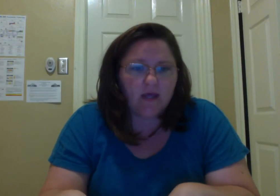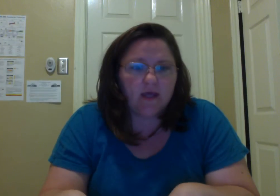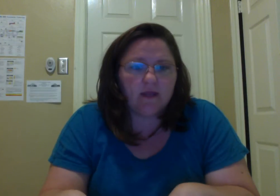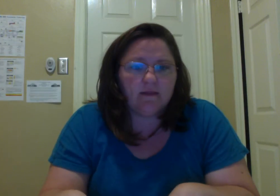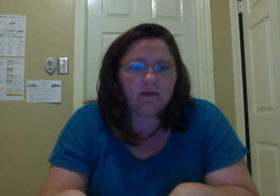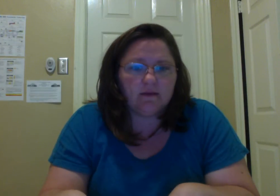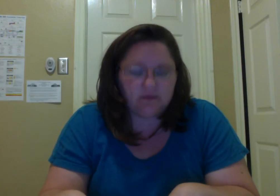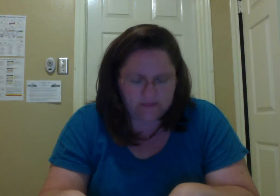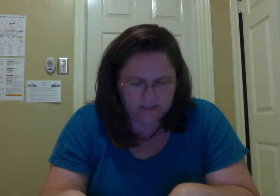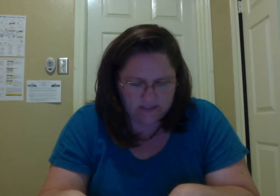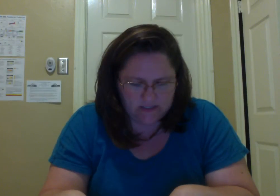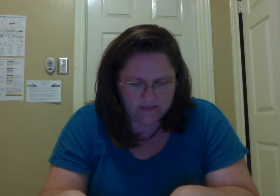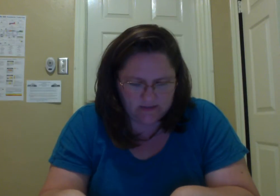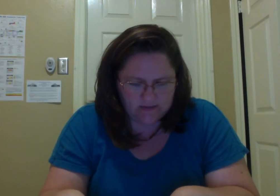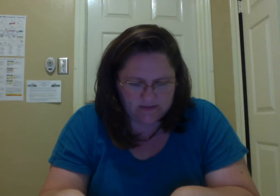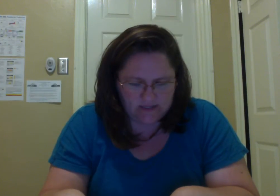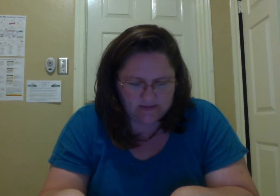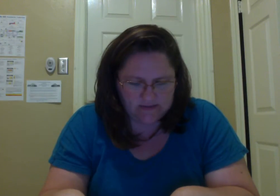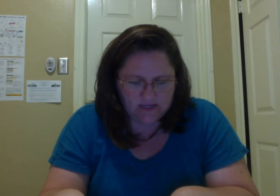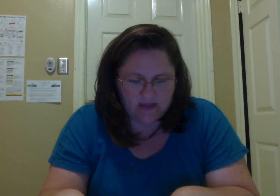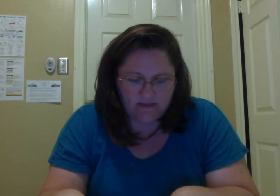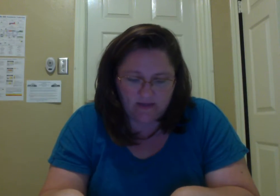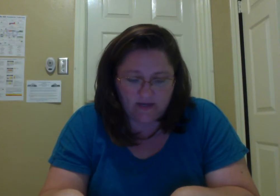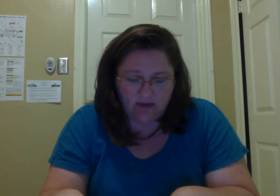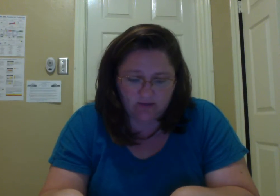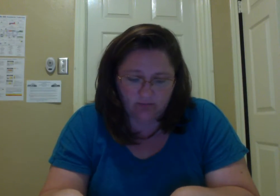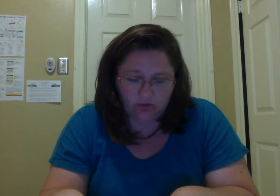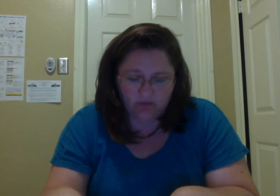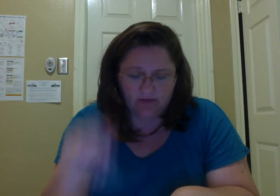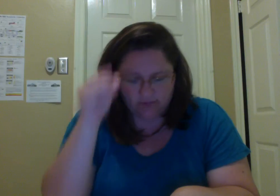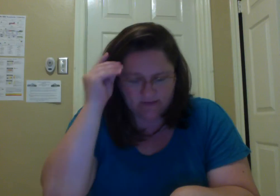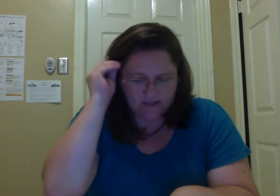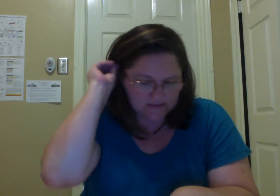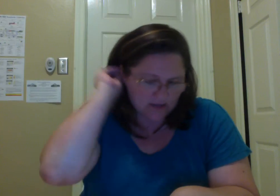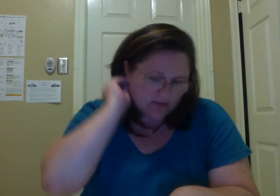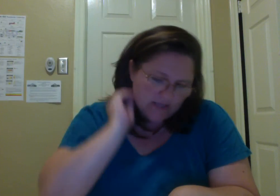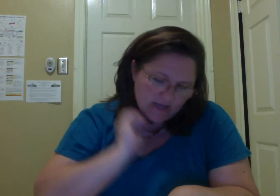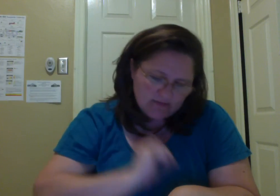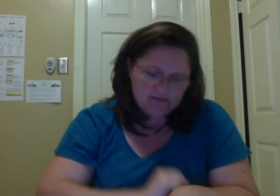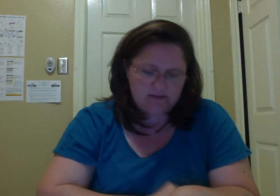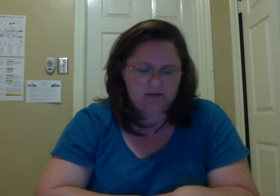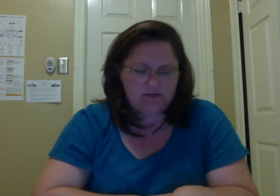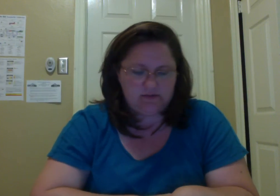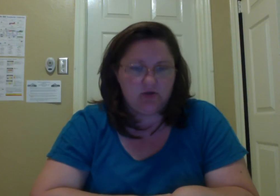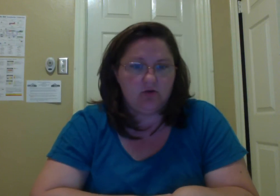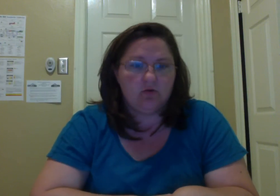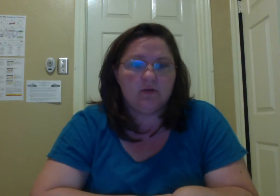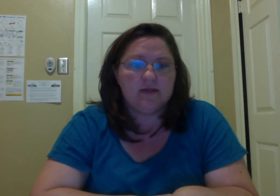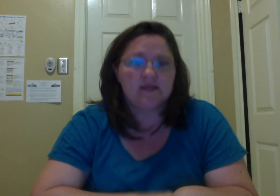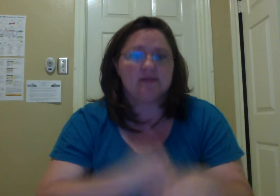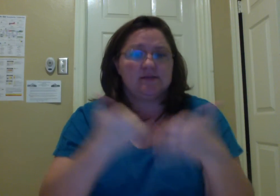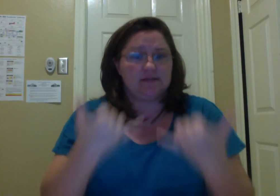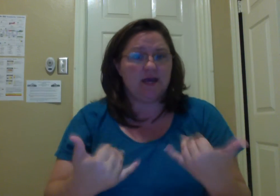And then Dan says, they now have a computer that reads ASL. Yes. So he says, now